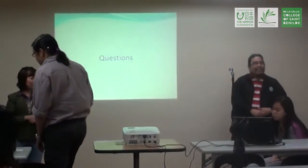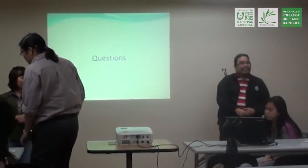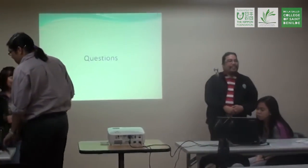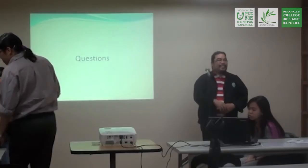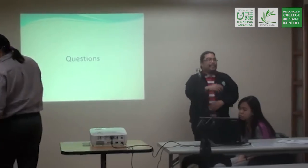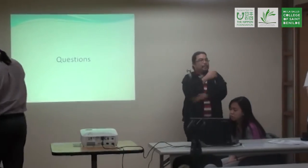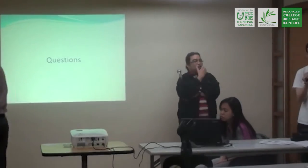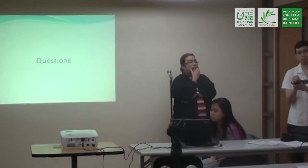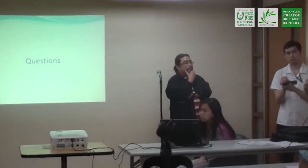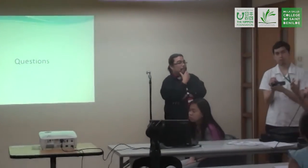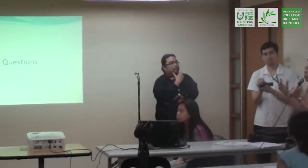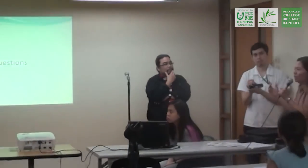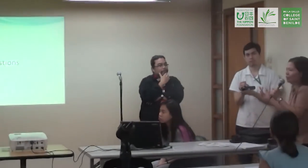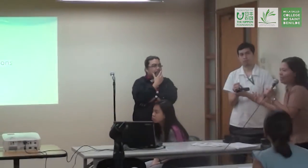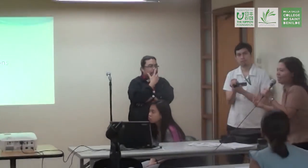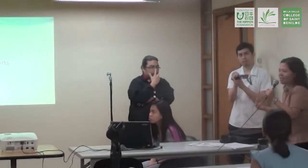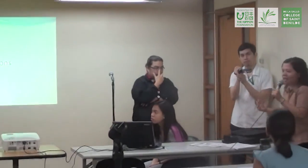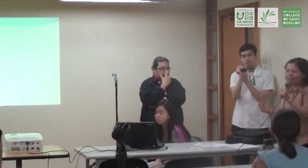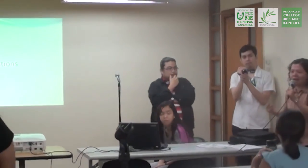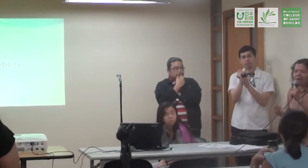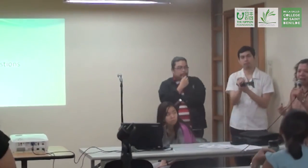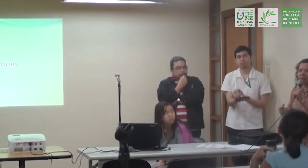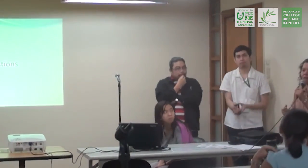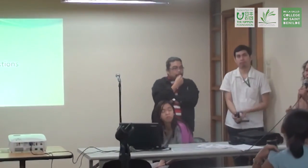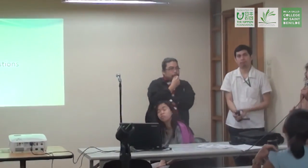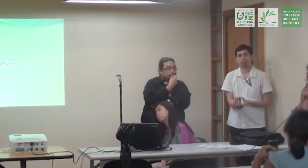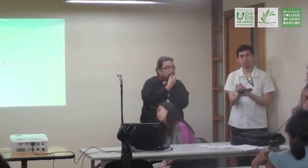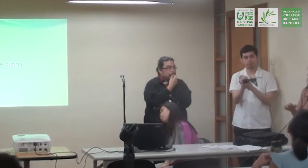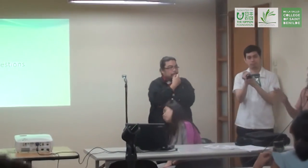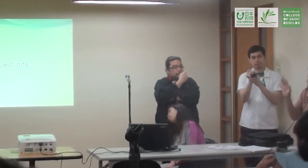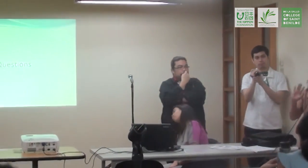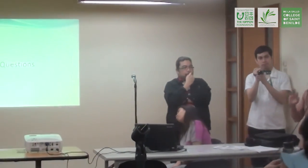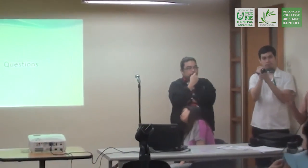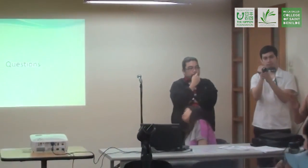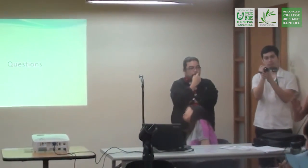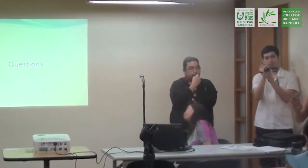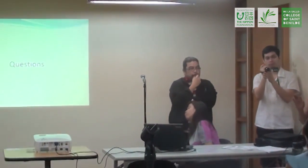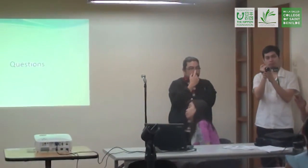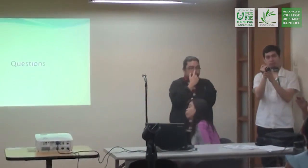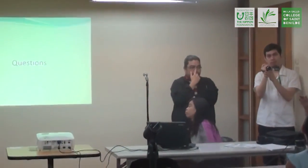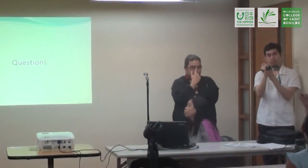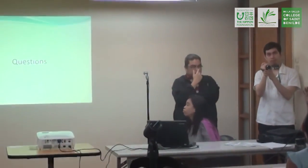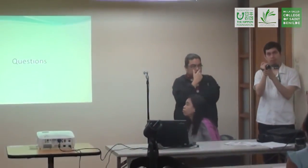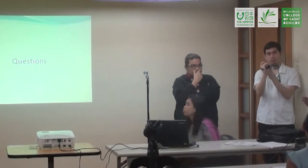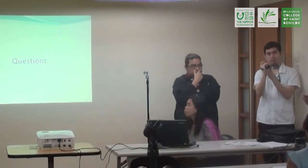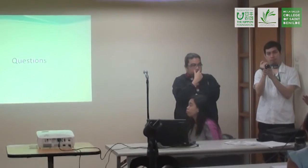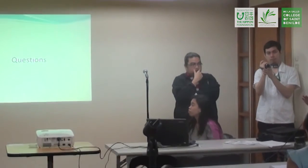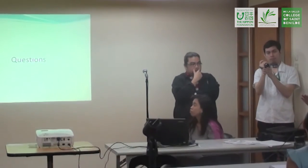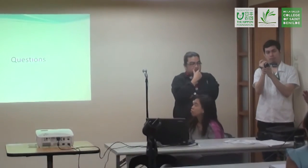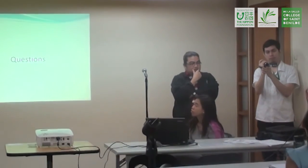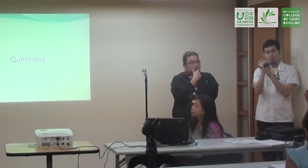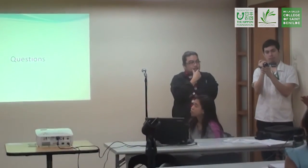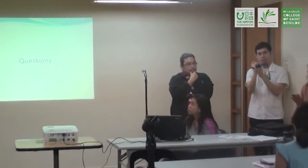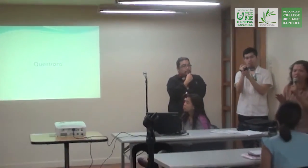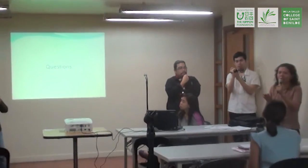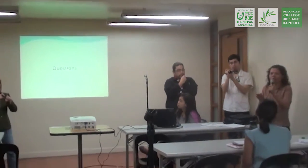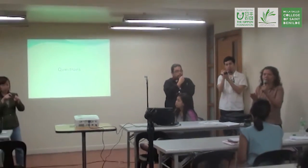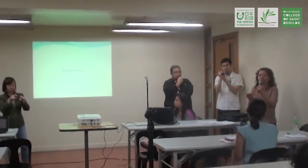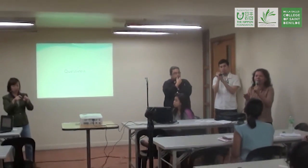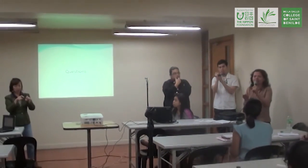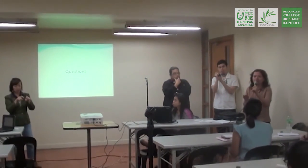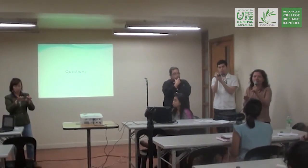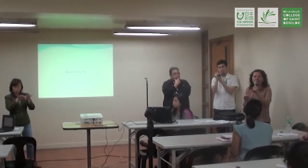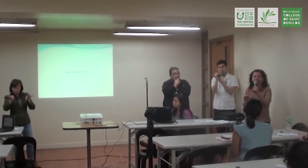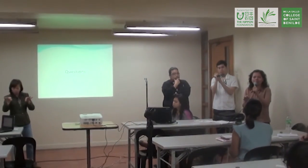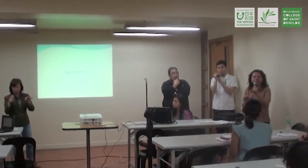And if I may add to what Roy said, I think if you encounter tests that has new words